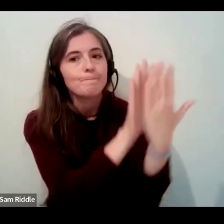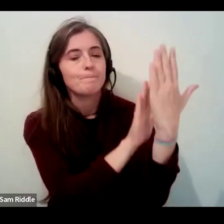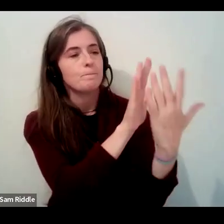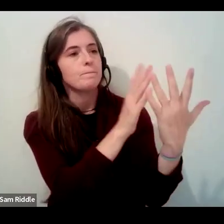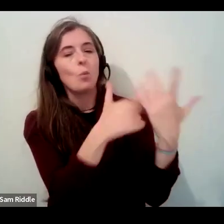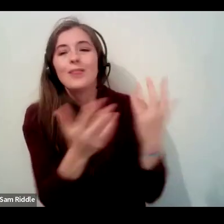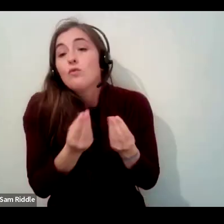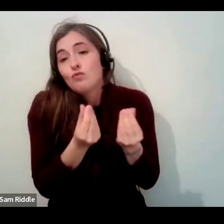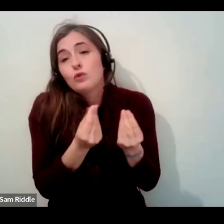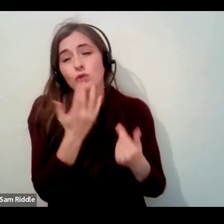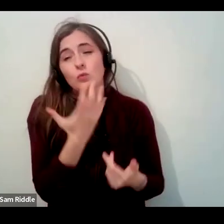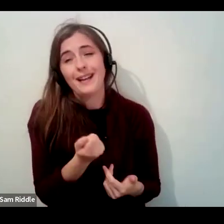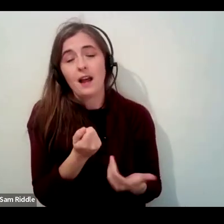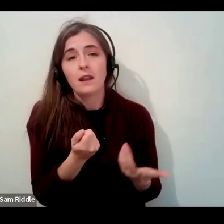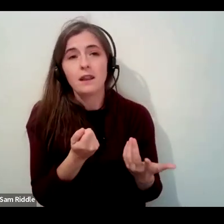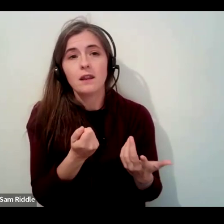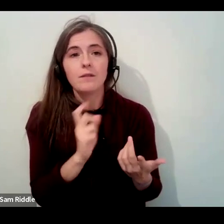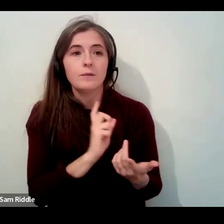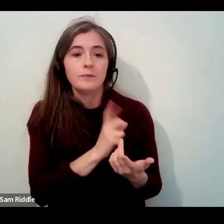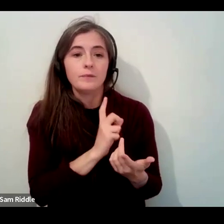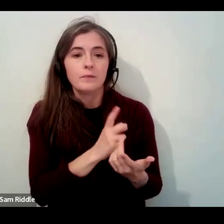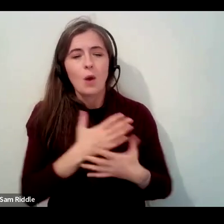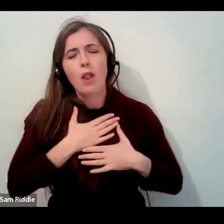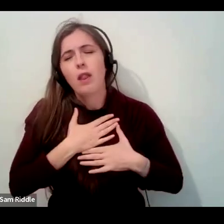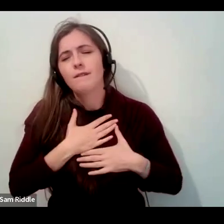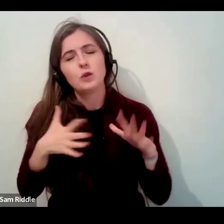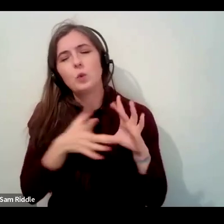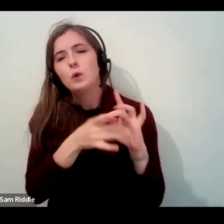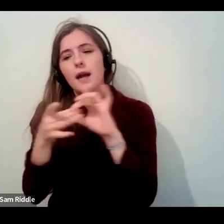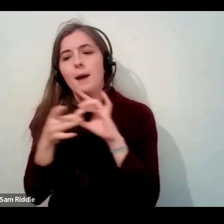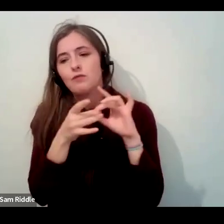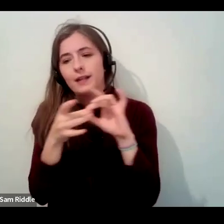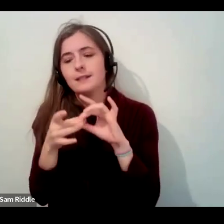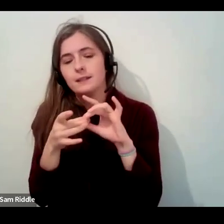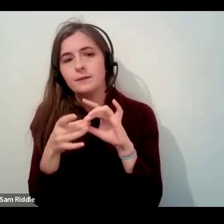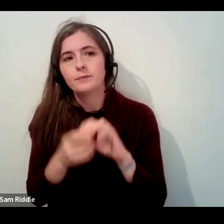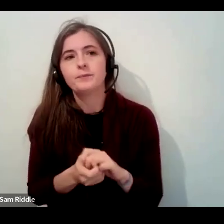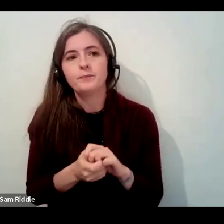can with the resources that we've got. And again, love to collaborate with other people on that.